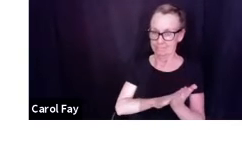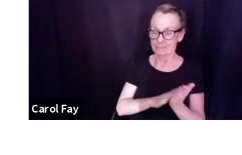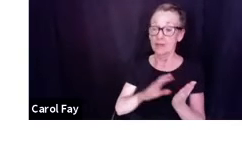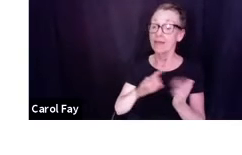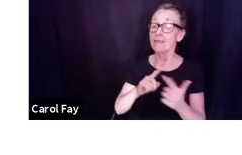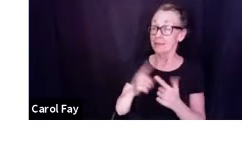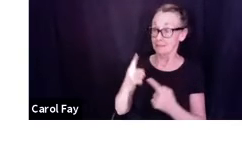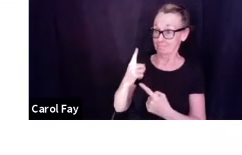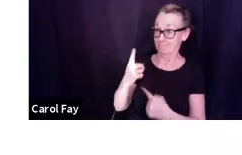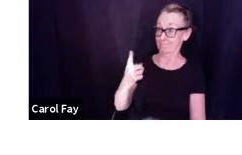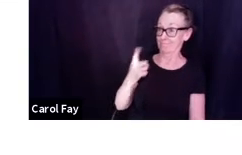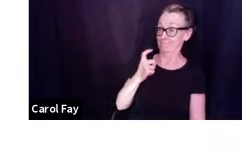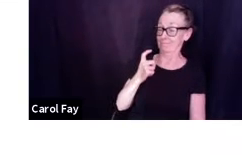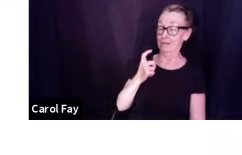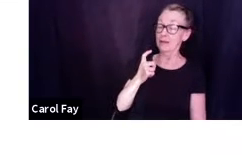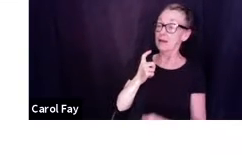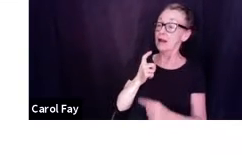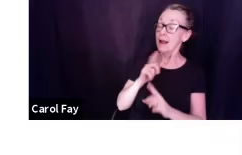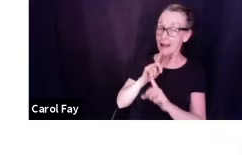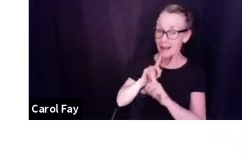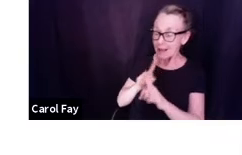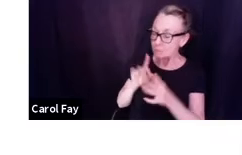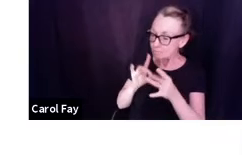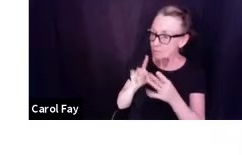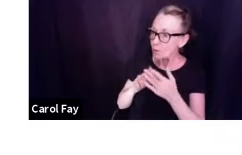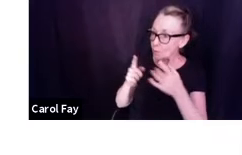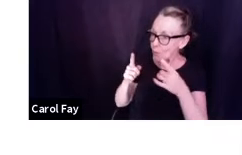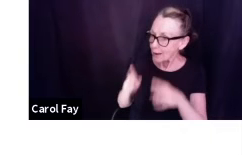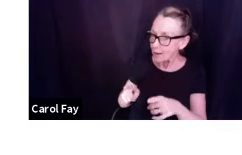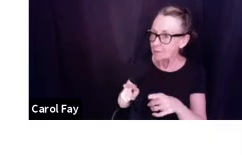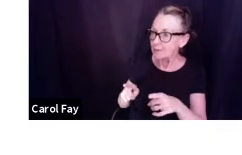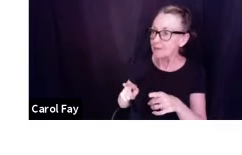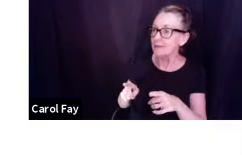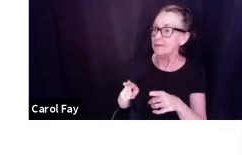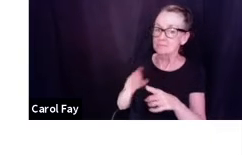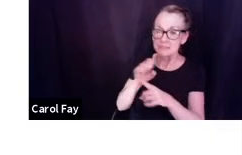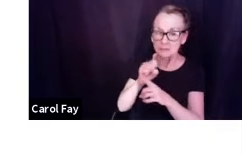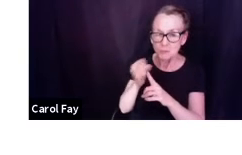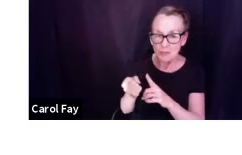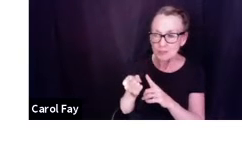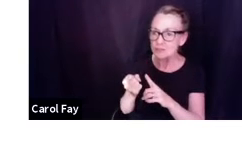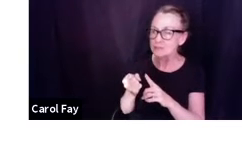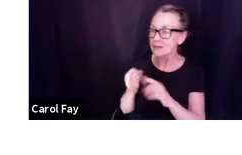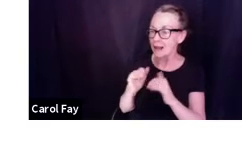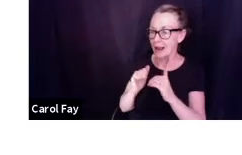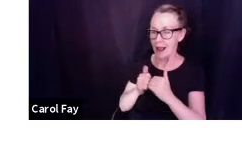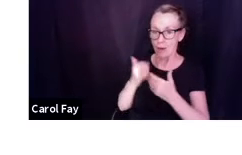have to tell a little story about what happened with the situation and how it